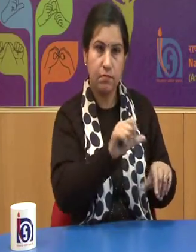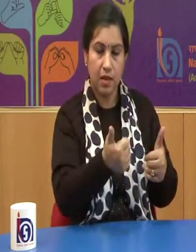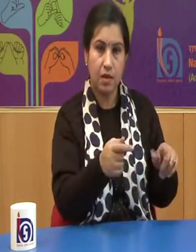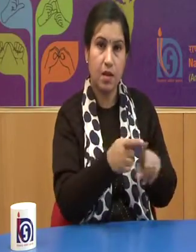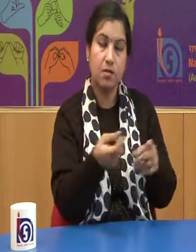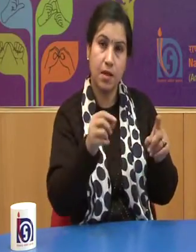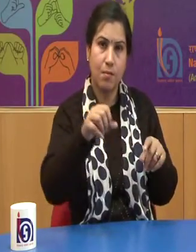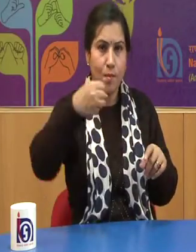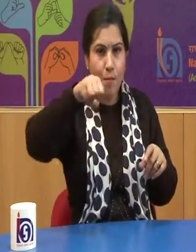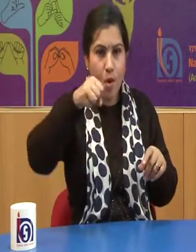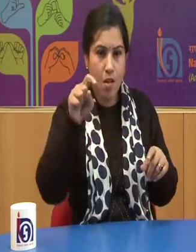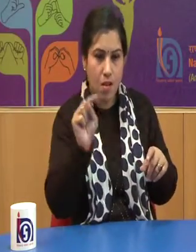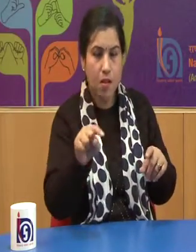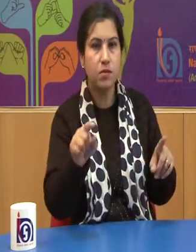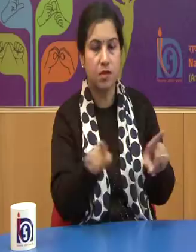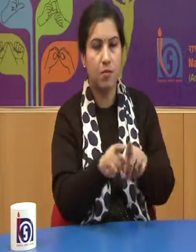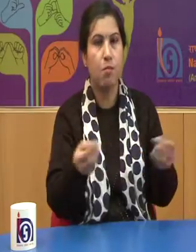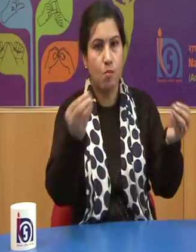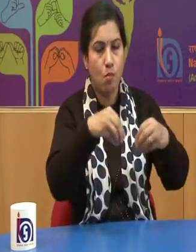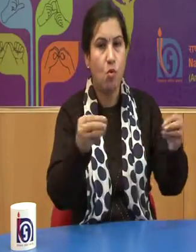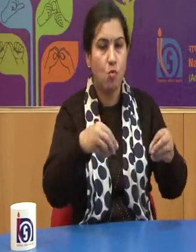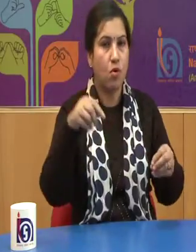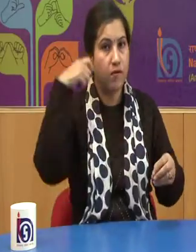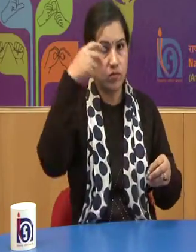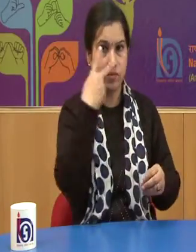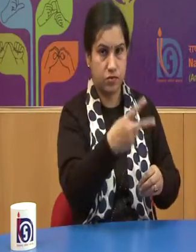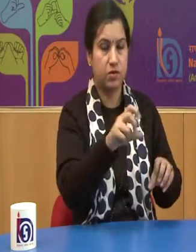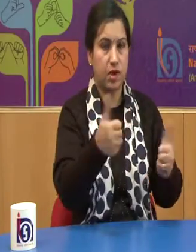NIOS YouTube channel for more educational videos.